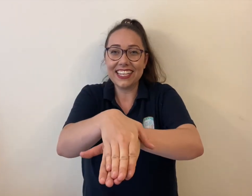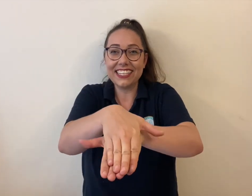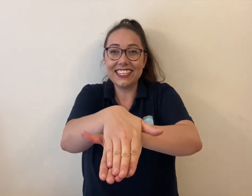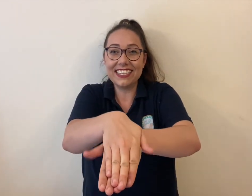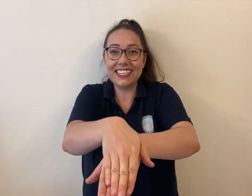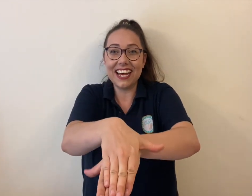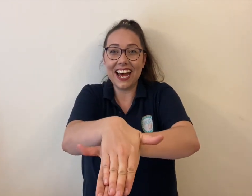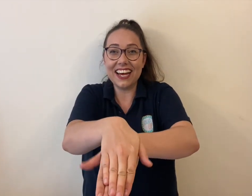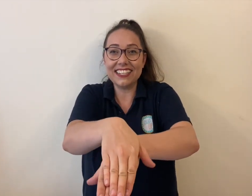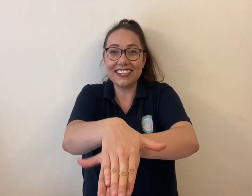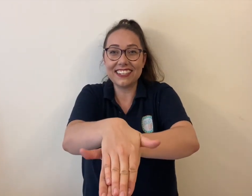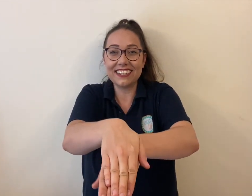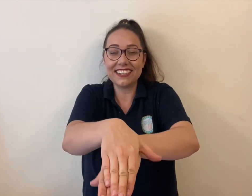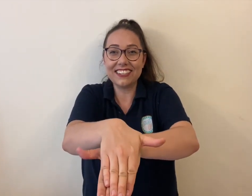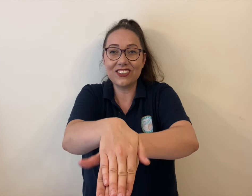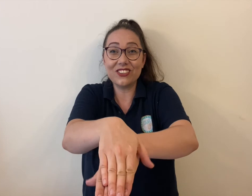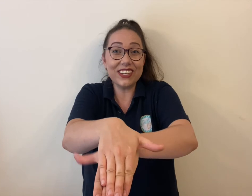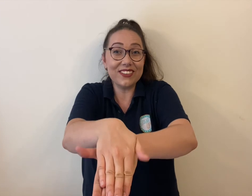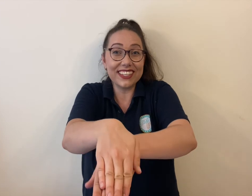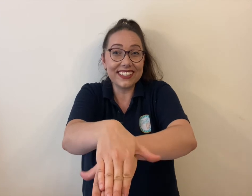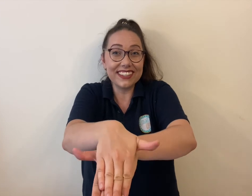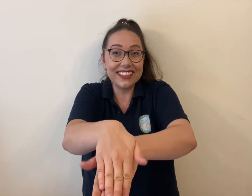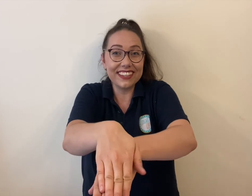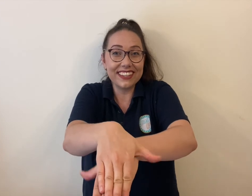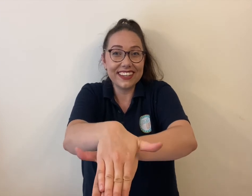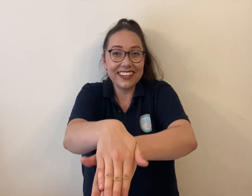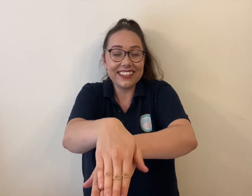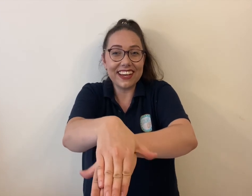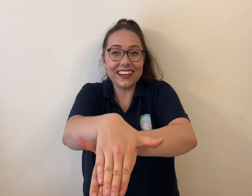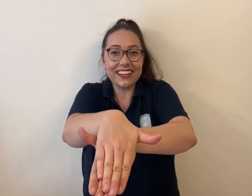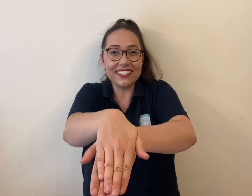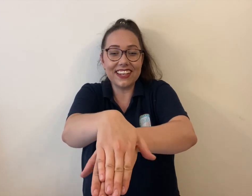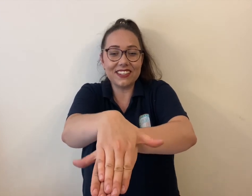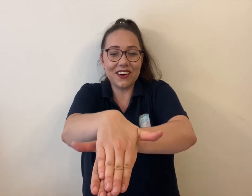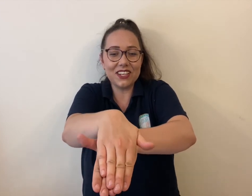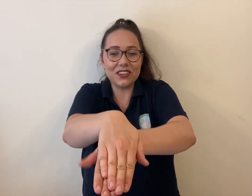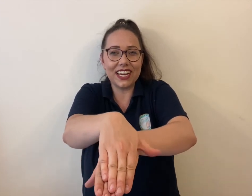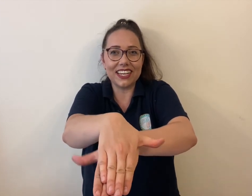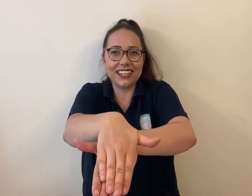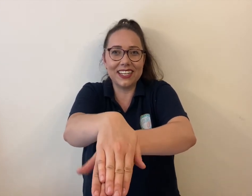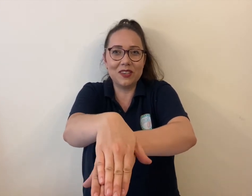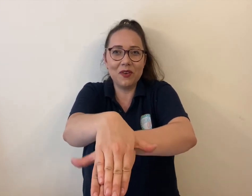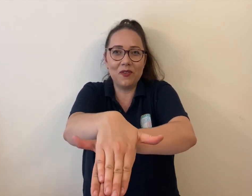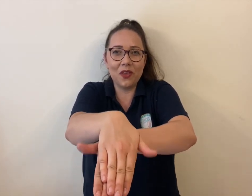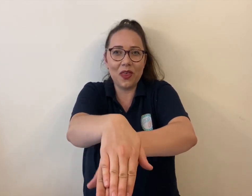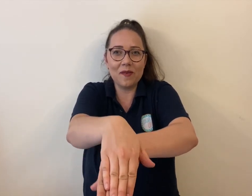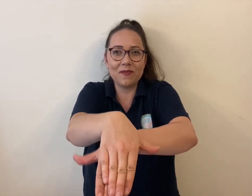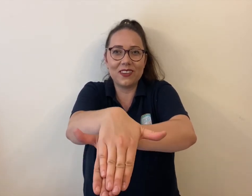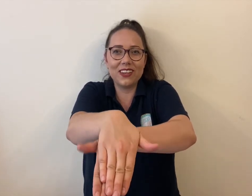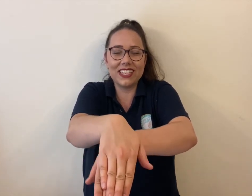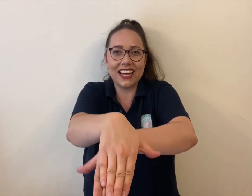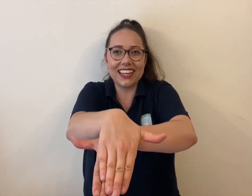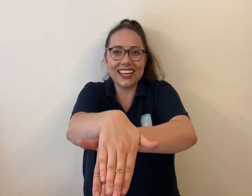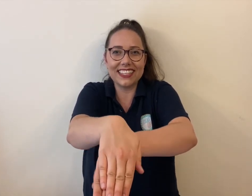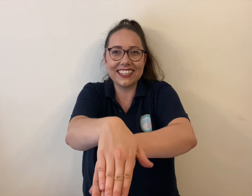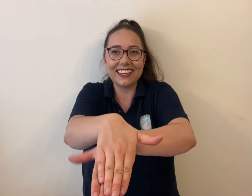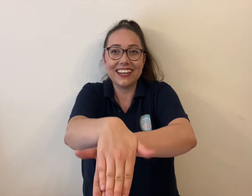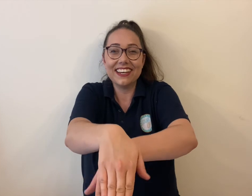is turtle or tortoise. So you see it's quite tricky actually to move your thumbs just like this. So